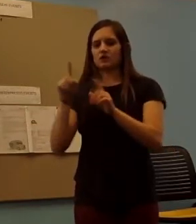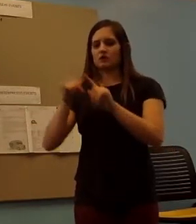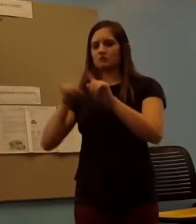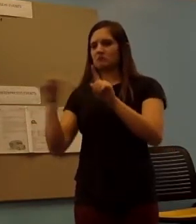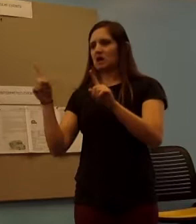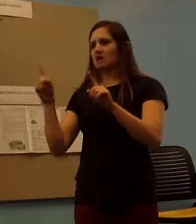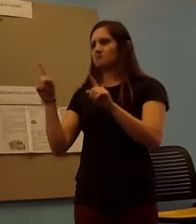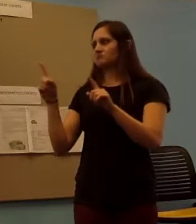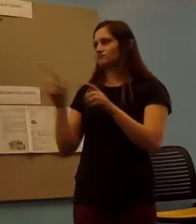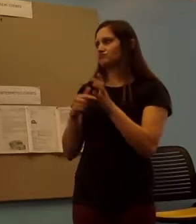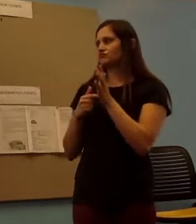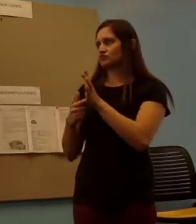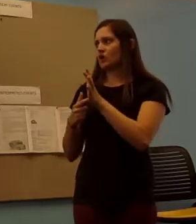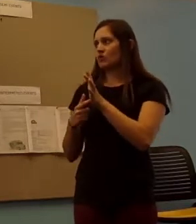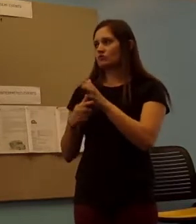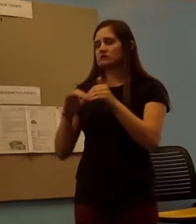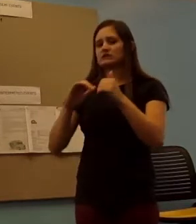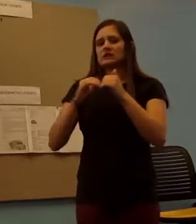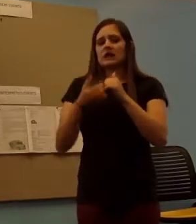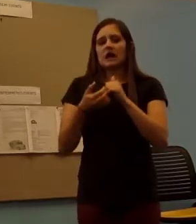the ecosystem. There's no sound. Oh.